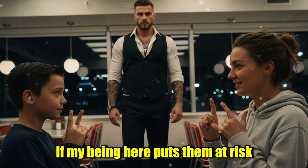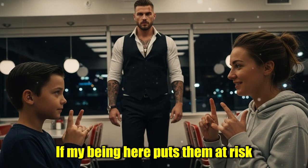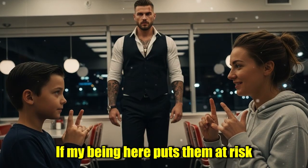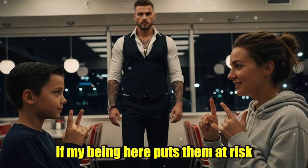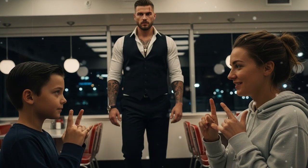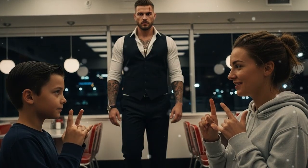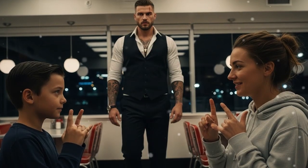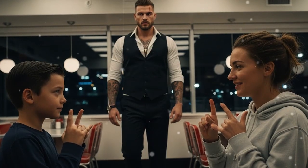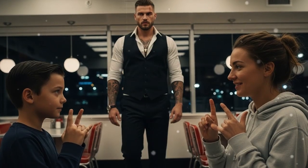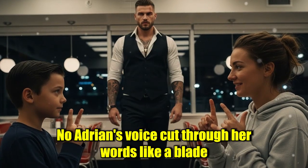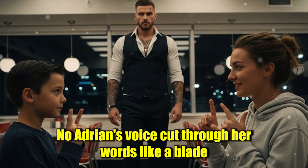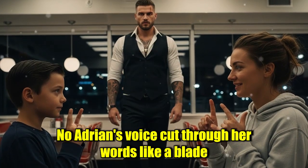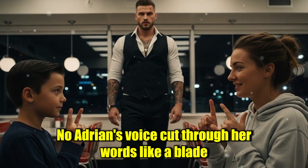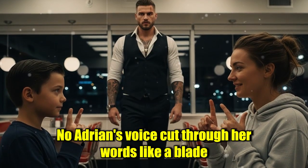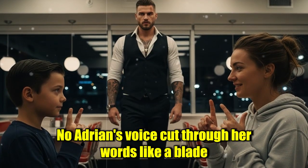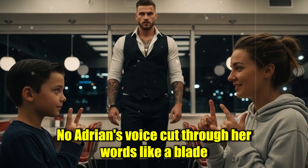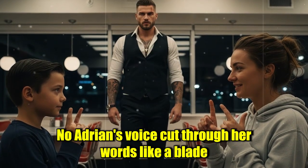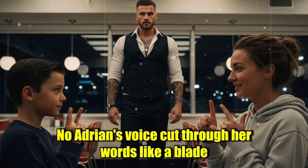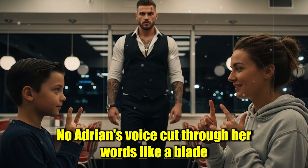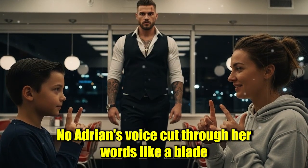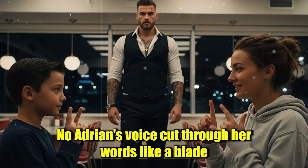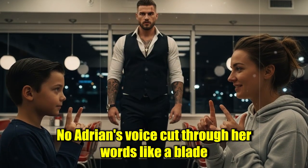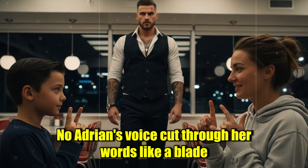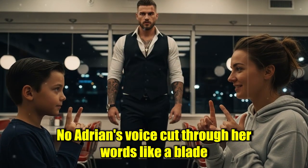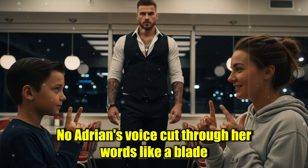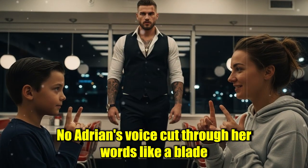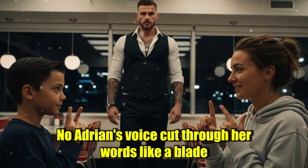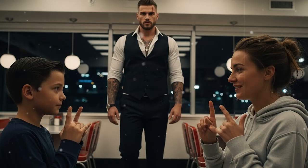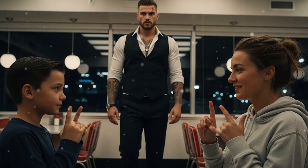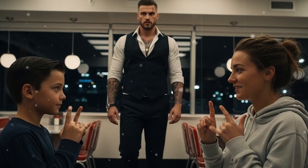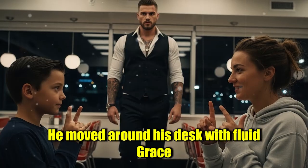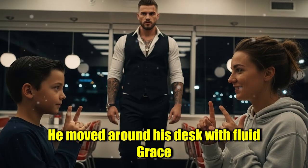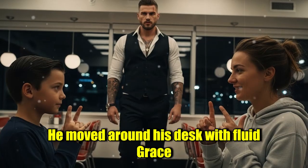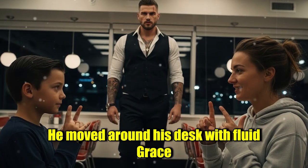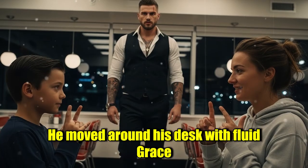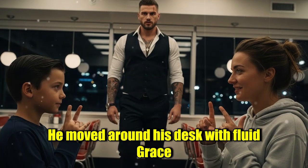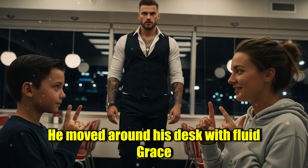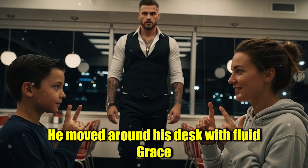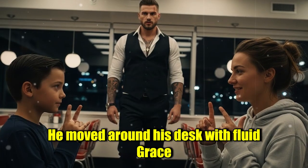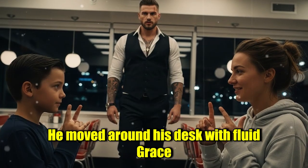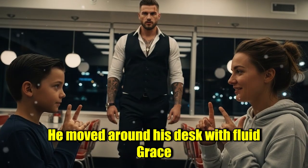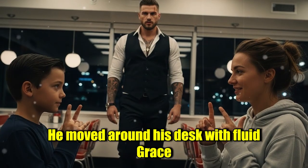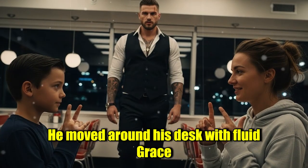puts him at risk." "No," Adrian's voice cut through her words like a blade. He moved around his desk with fluid